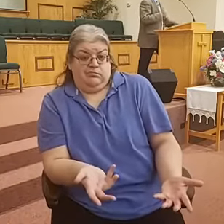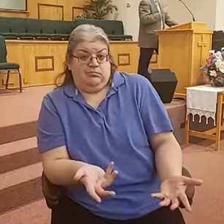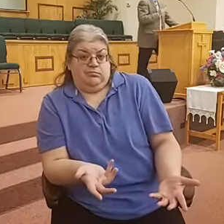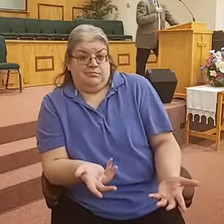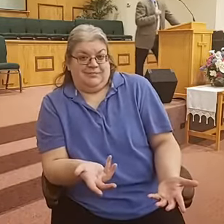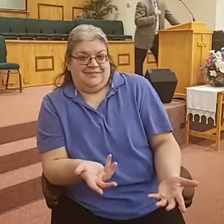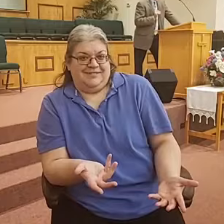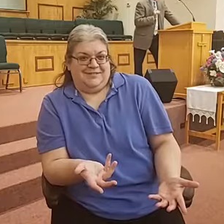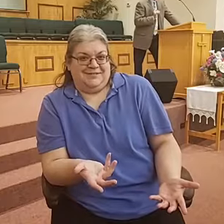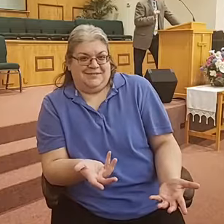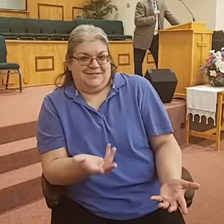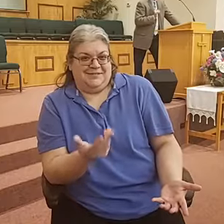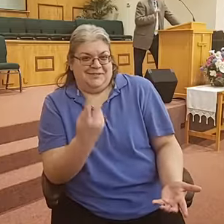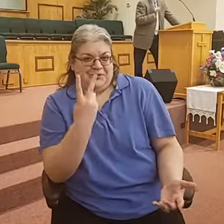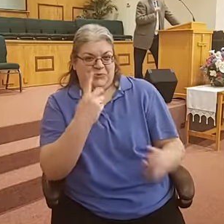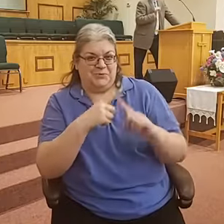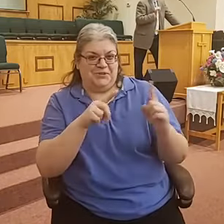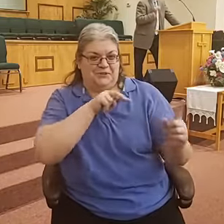And yet,